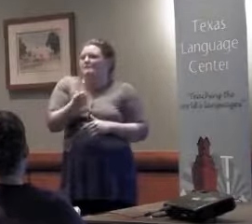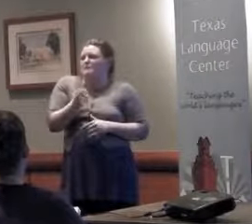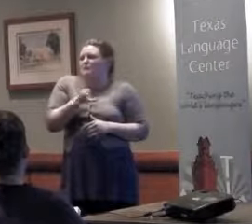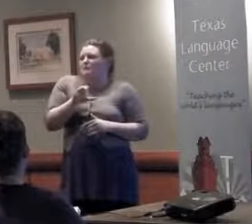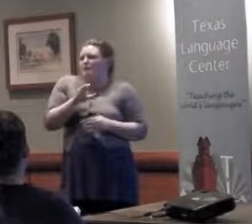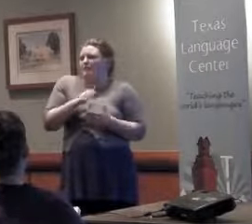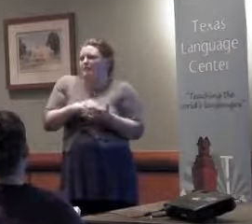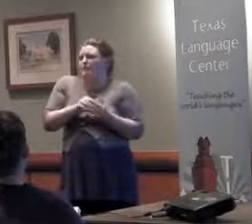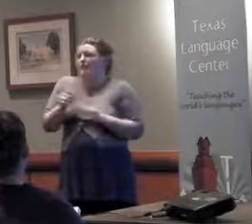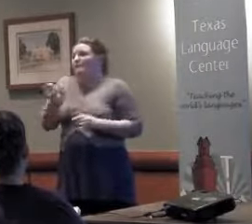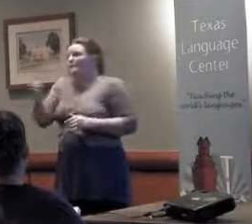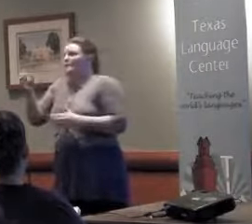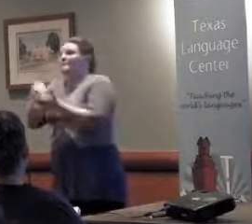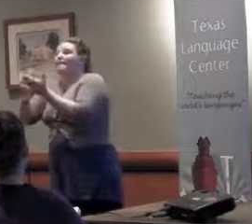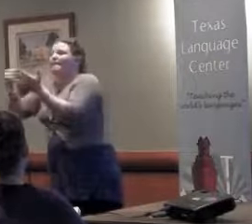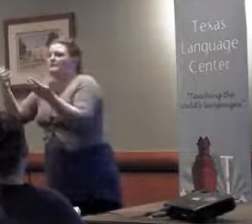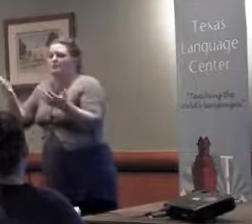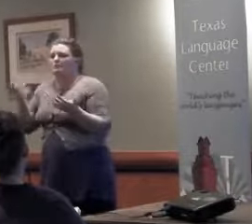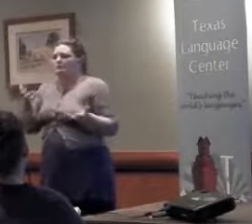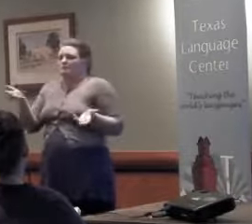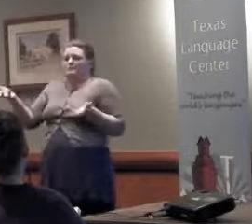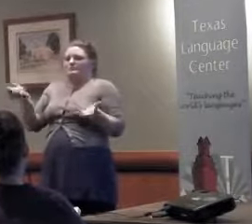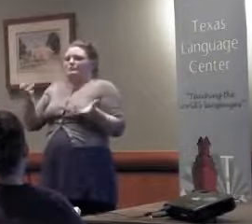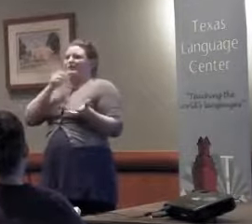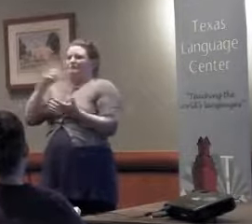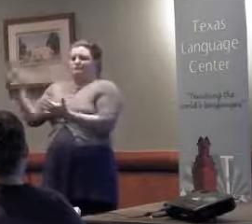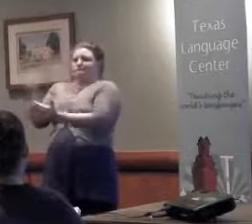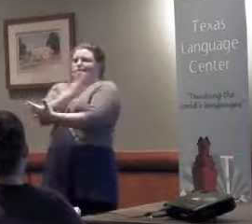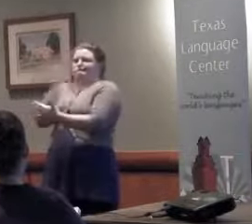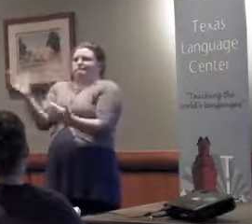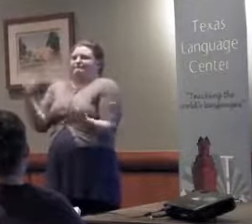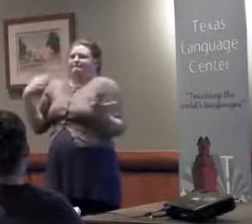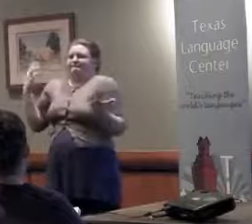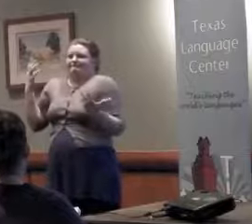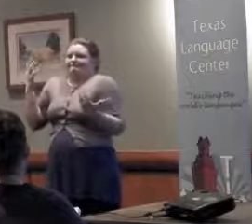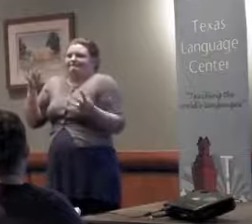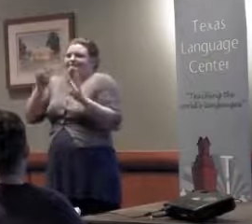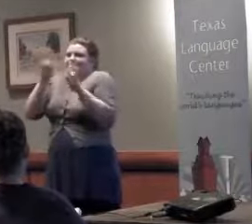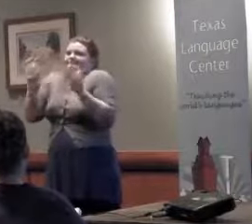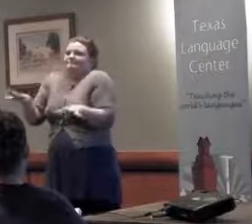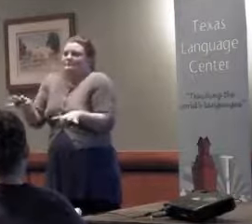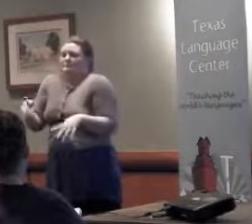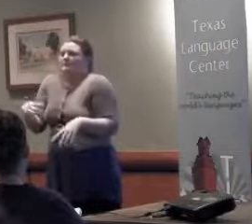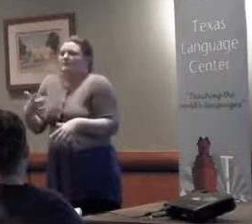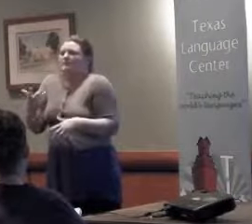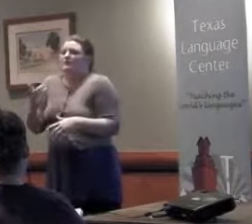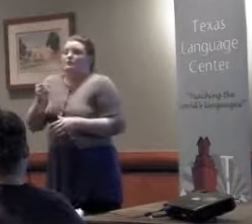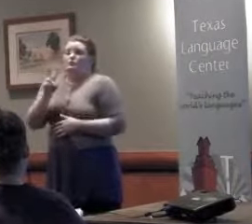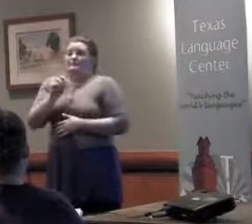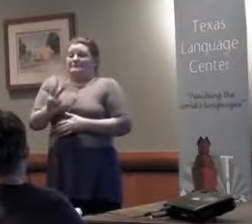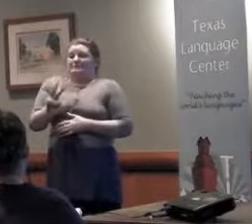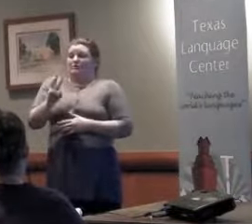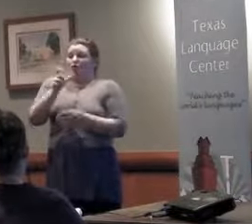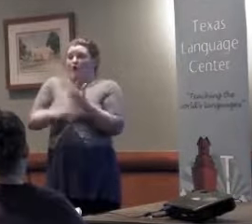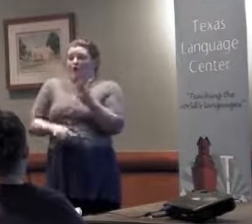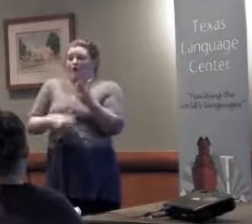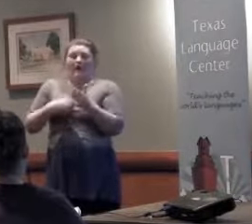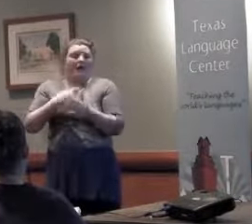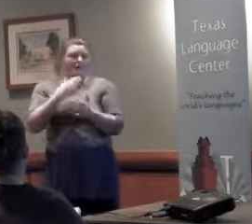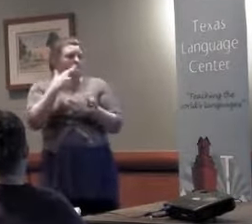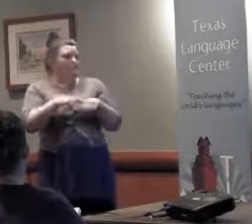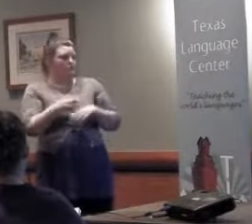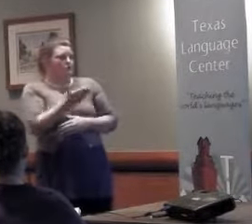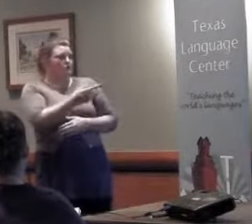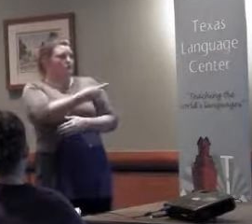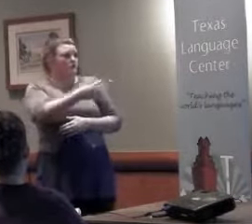to a couple million. So it really is this kind of large range, and there was a 2006 article that I cite here that